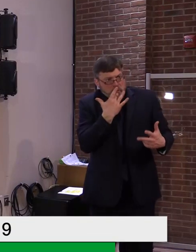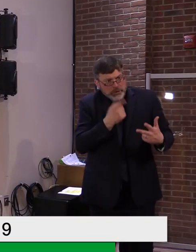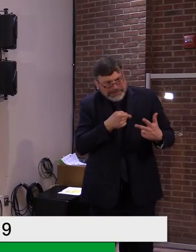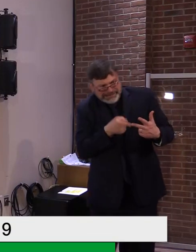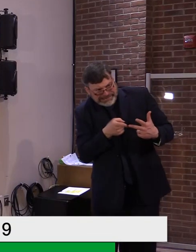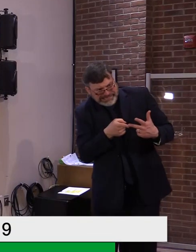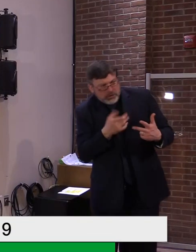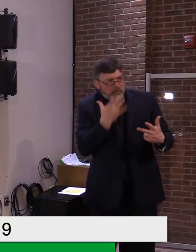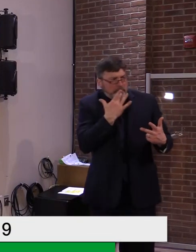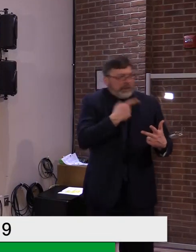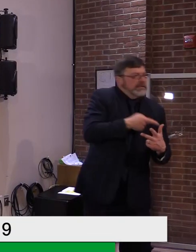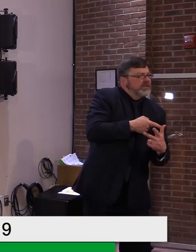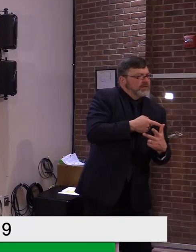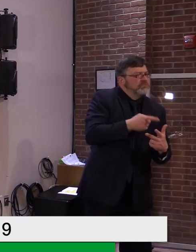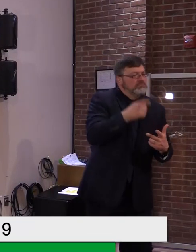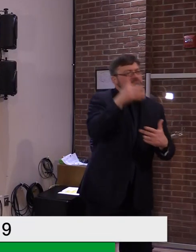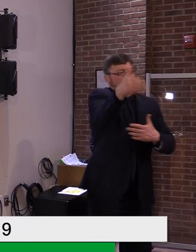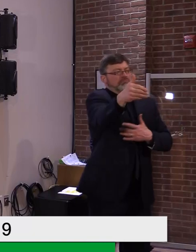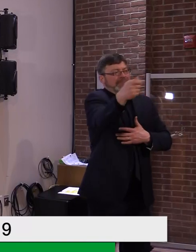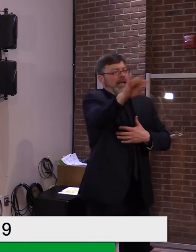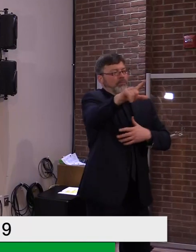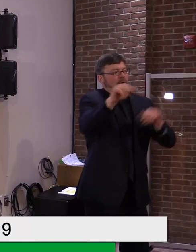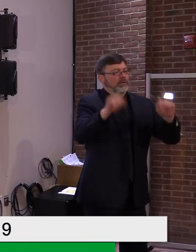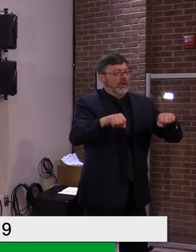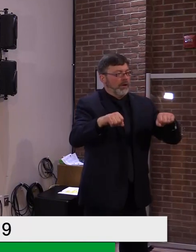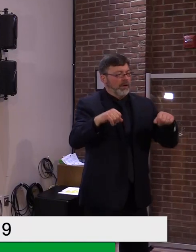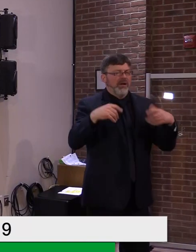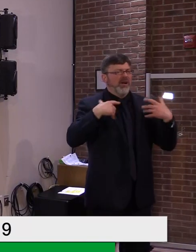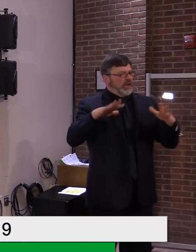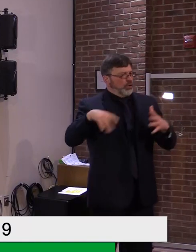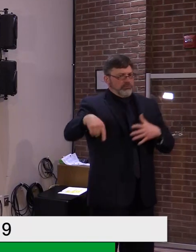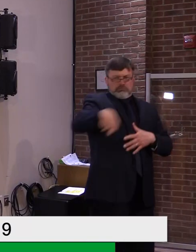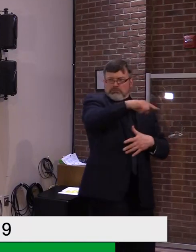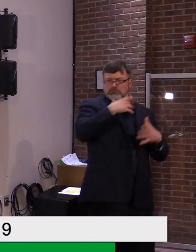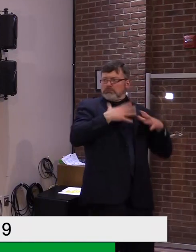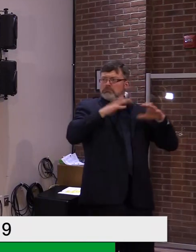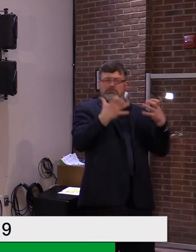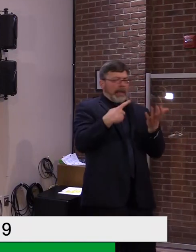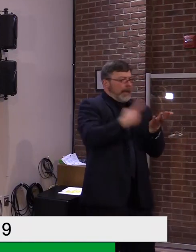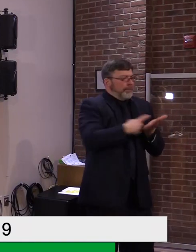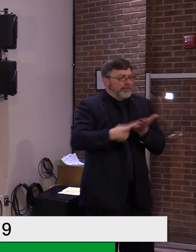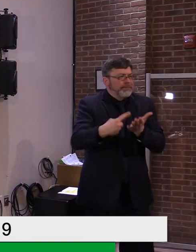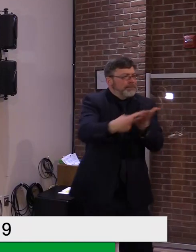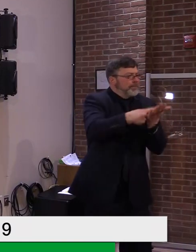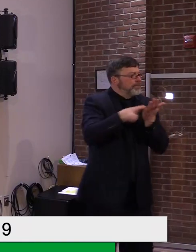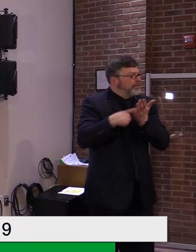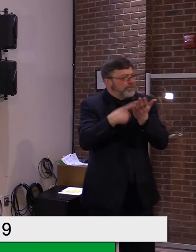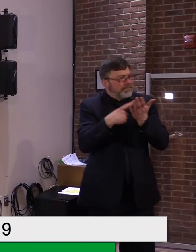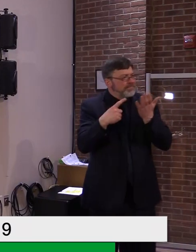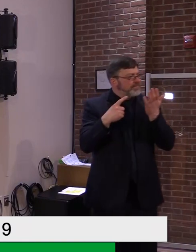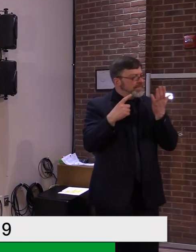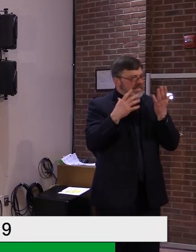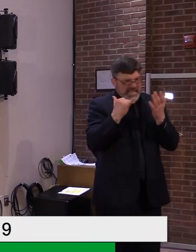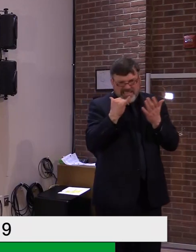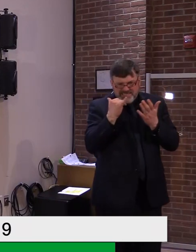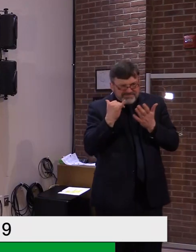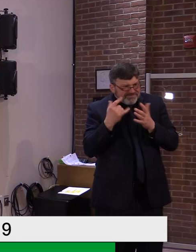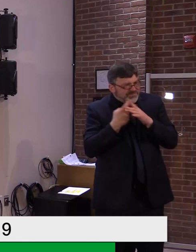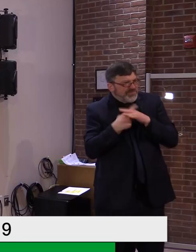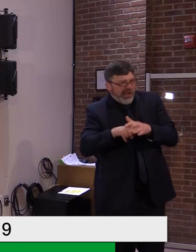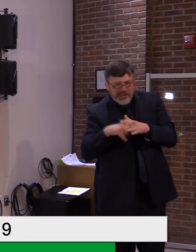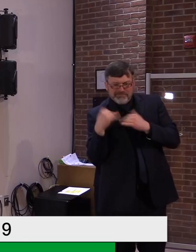into account. And we've had discussions actually as recently as a few hours ago regarding that.